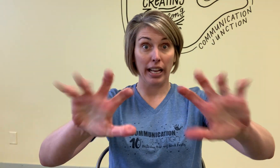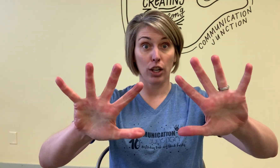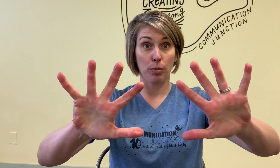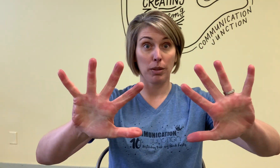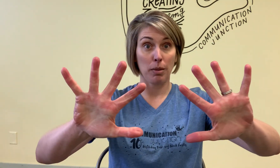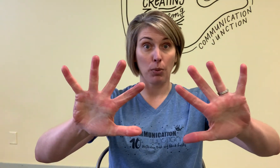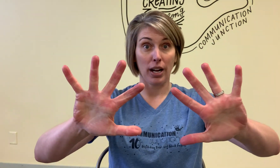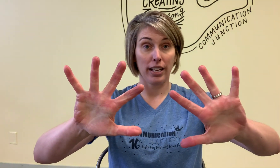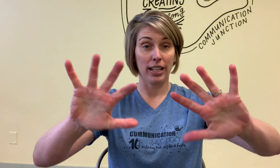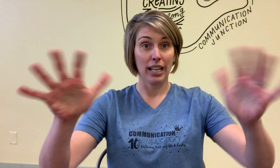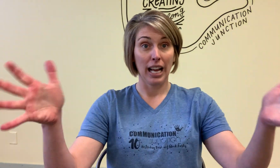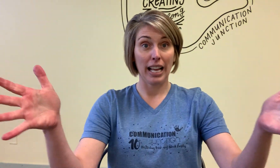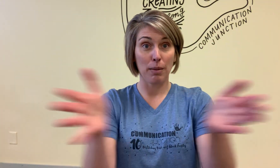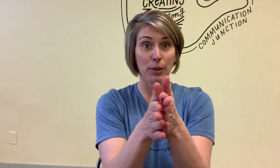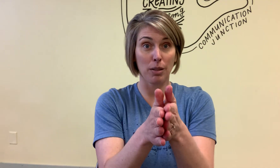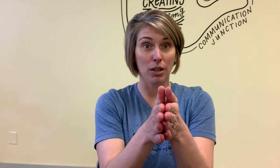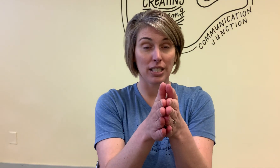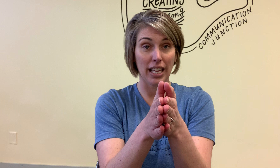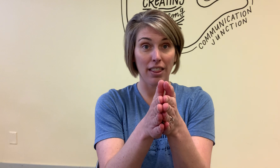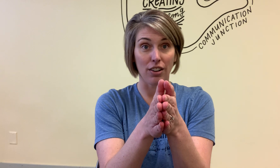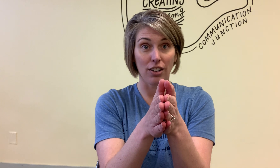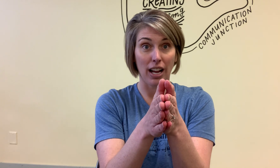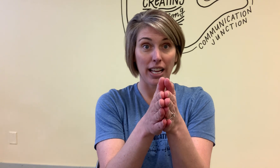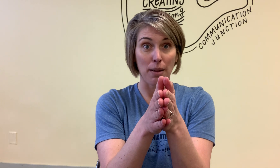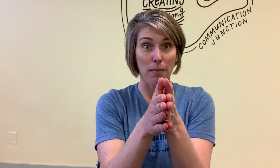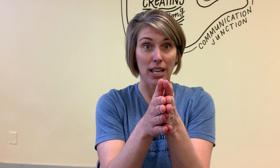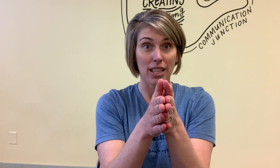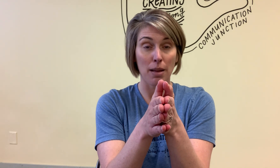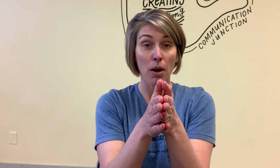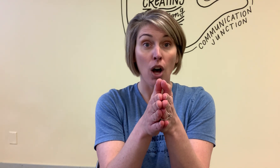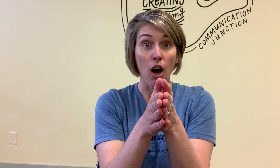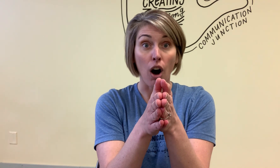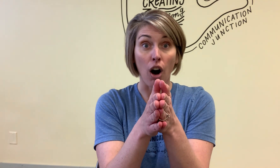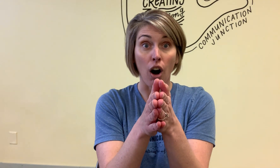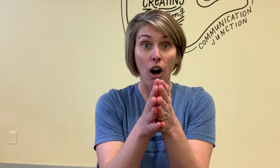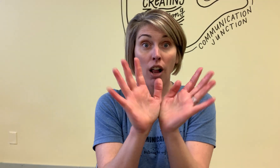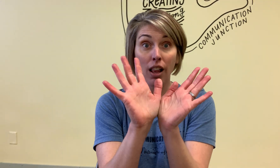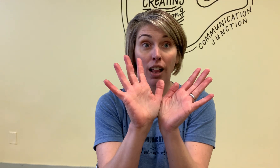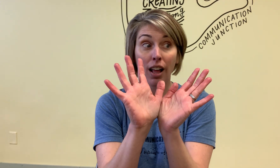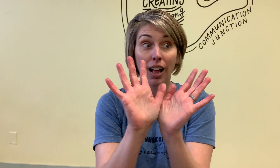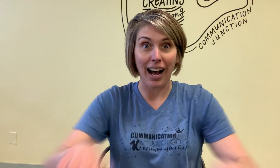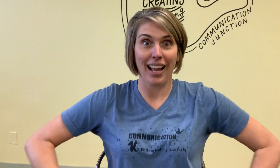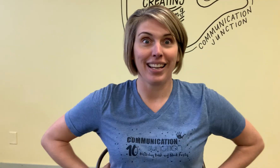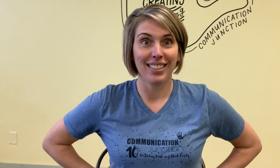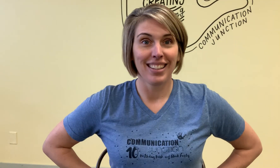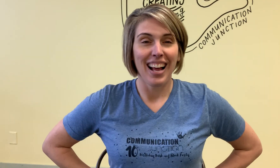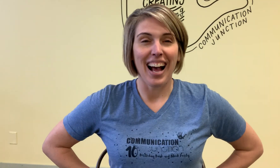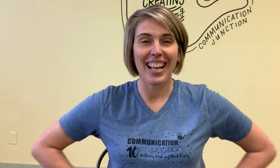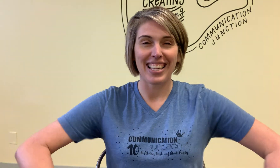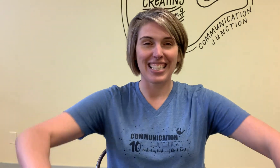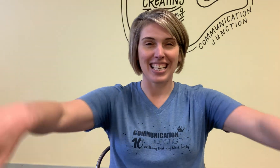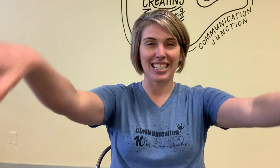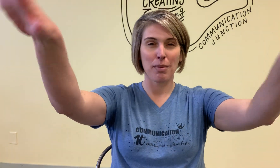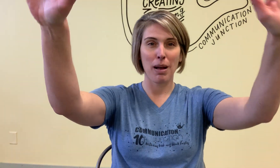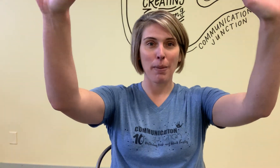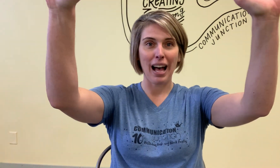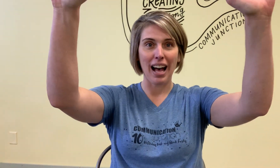can open them up wide. I can put them all together. I can make them all hide. I can dance them up